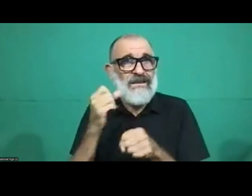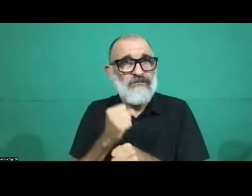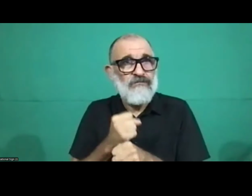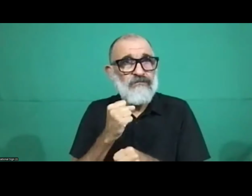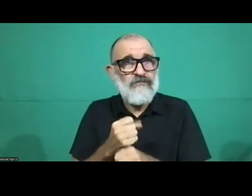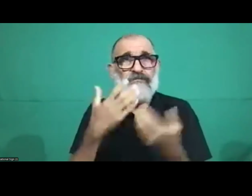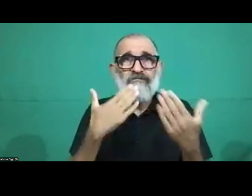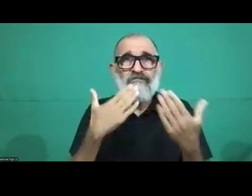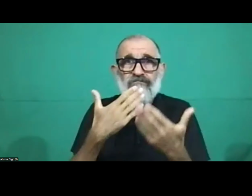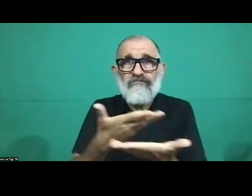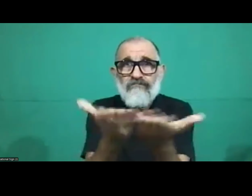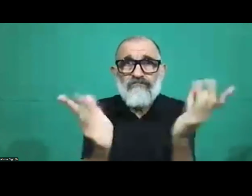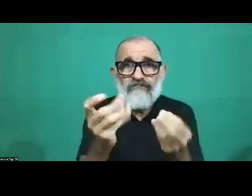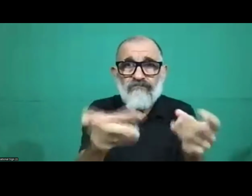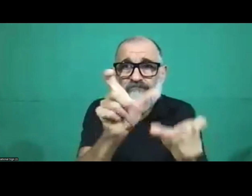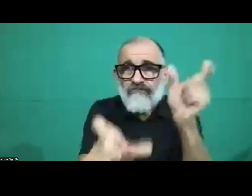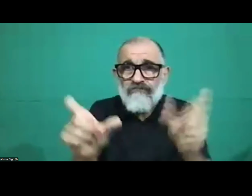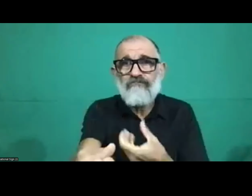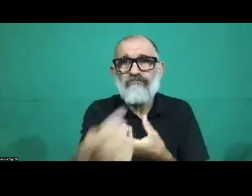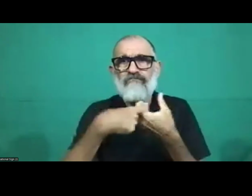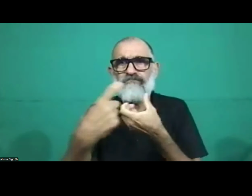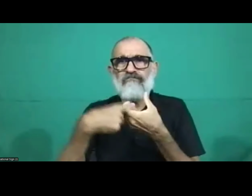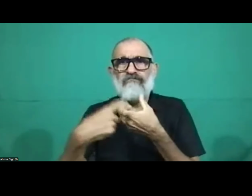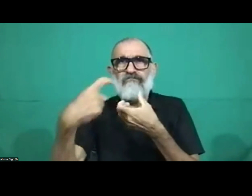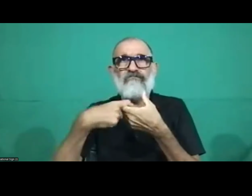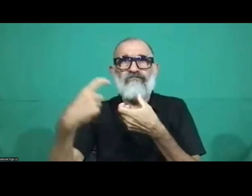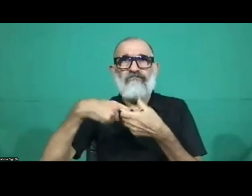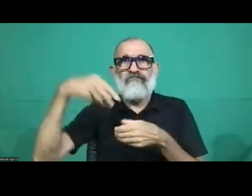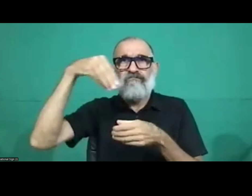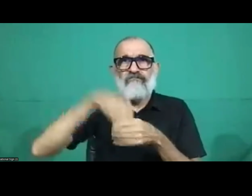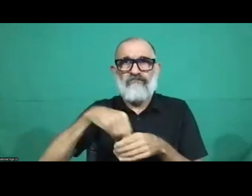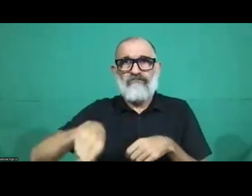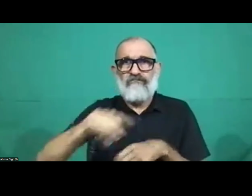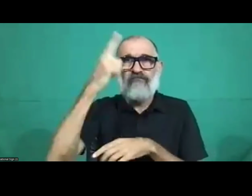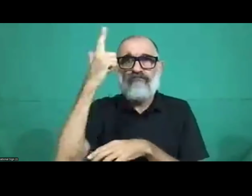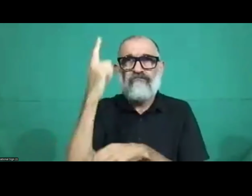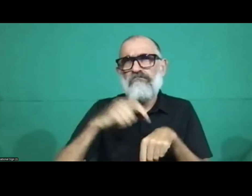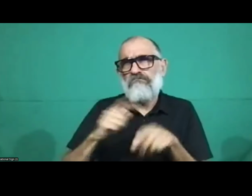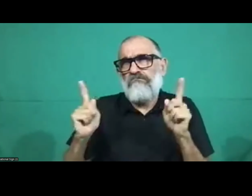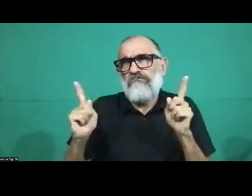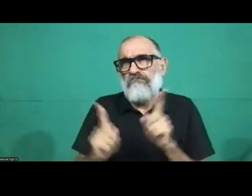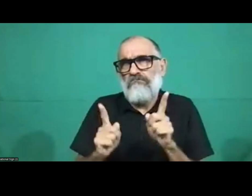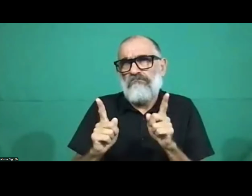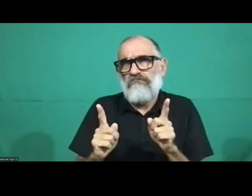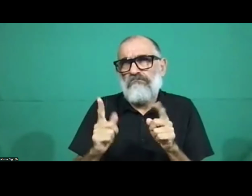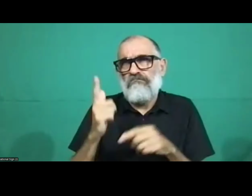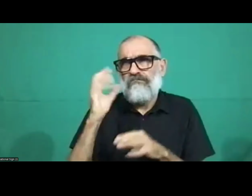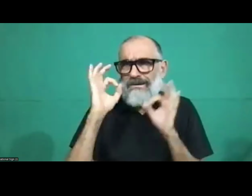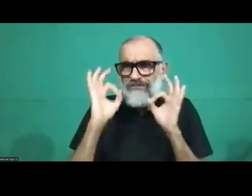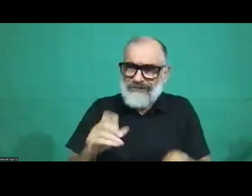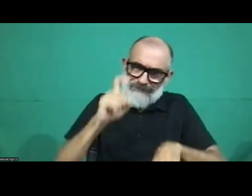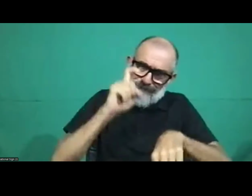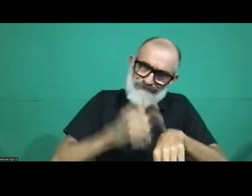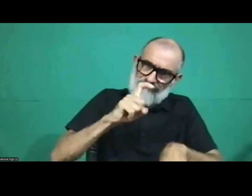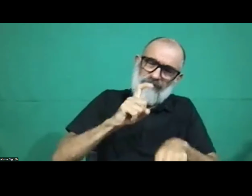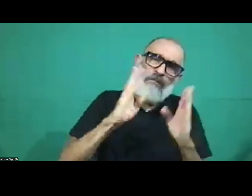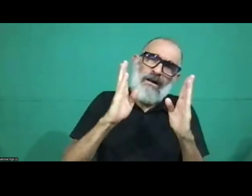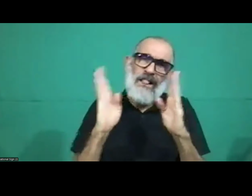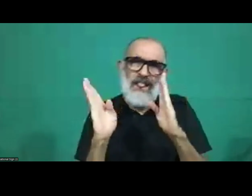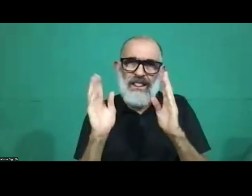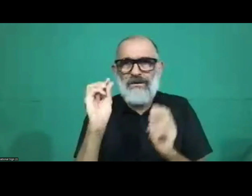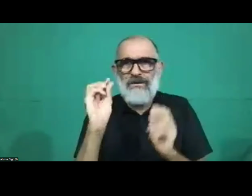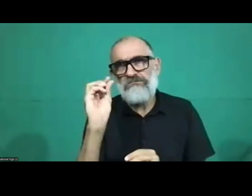it out of respect for everyone's time. Thank you so much, everyone, for being on time. It's really appreciated. I am going